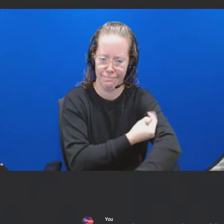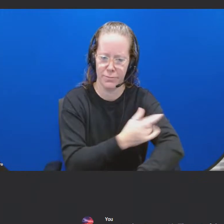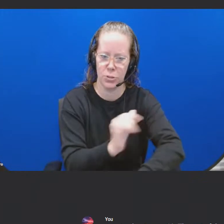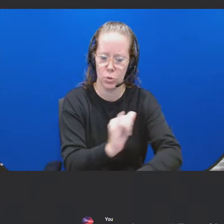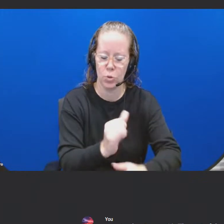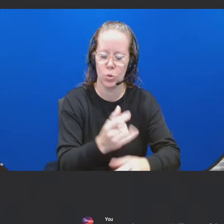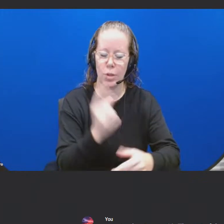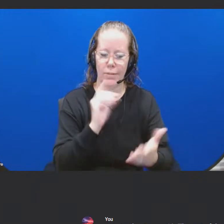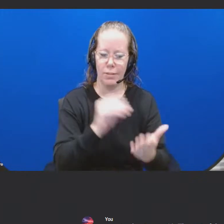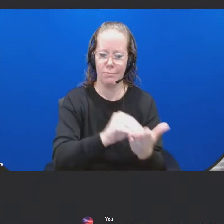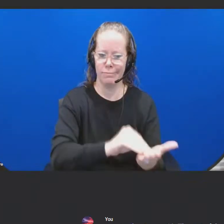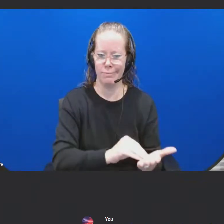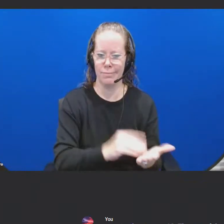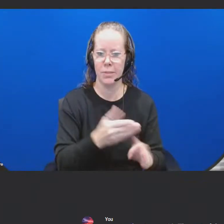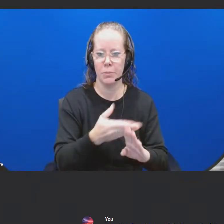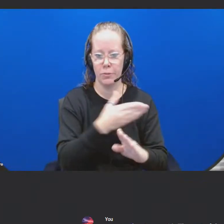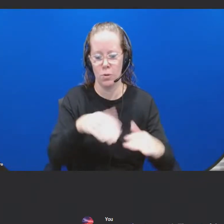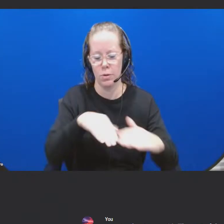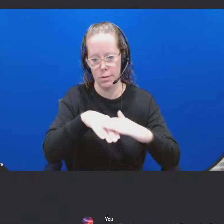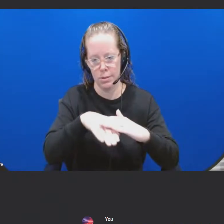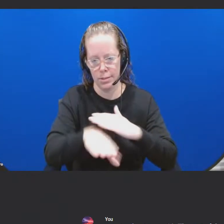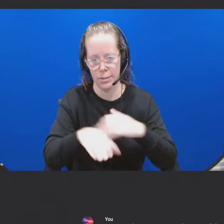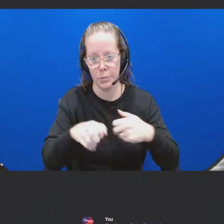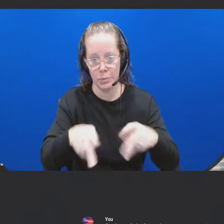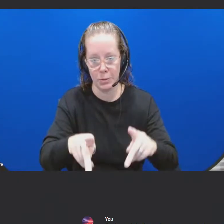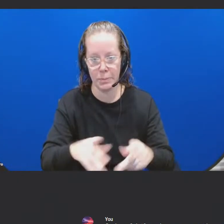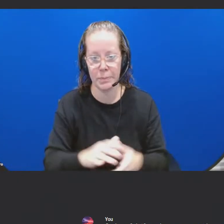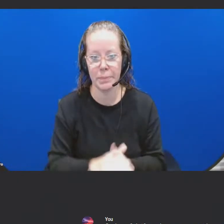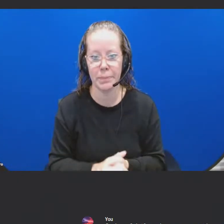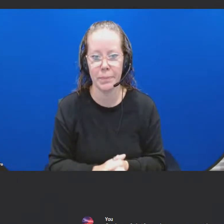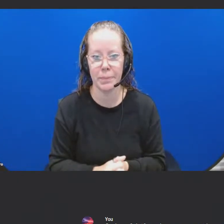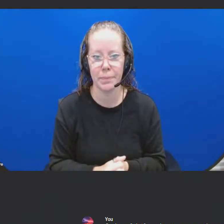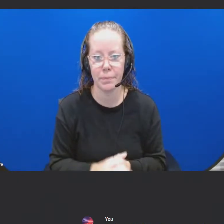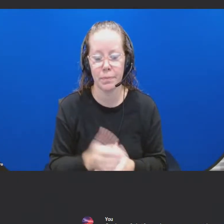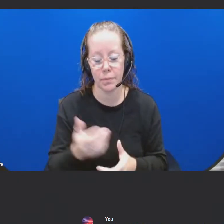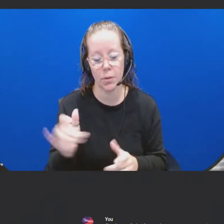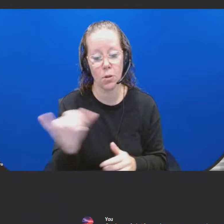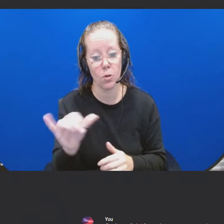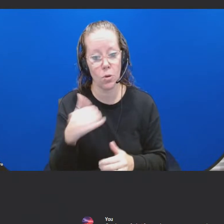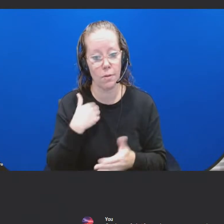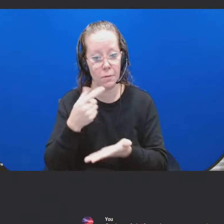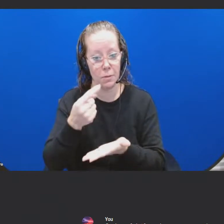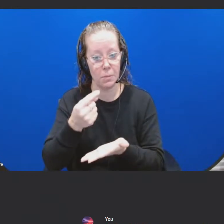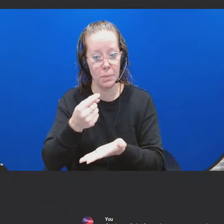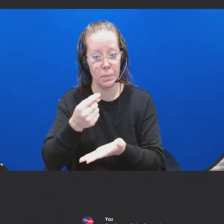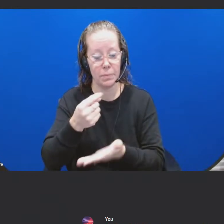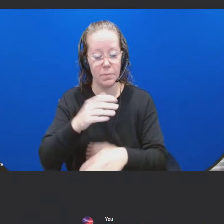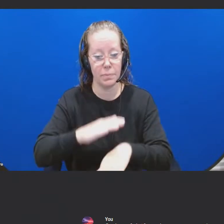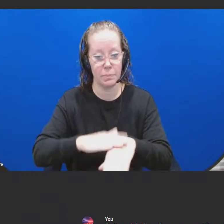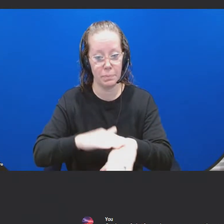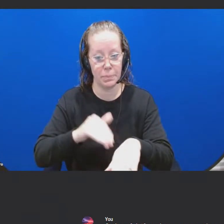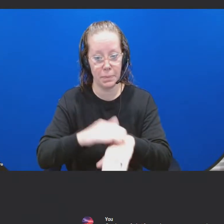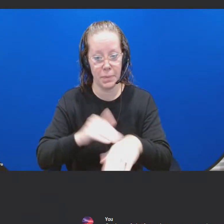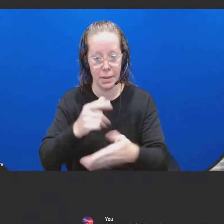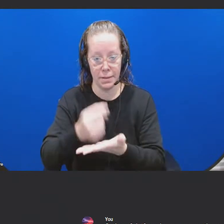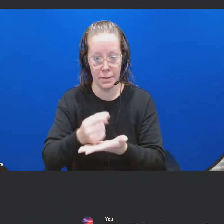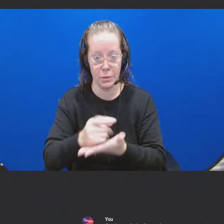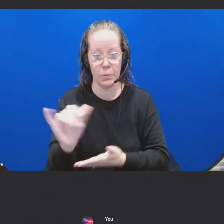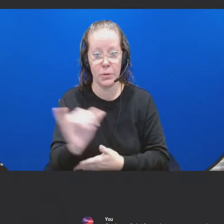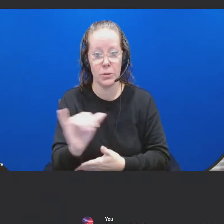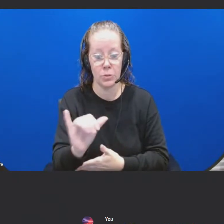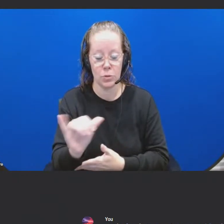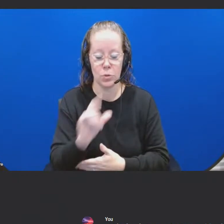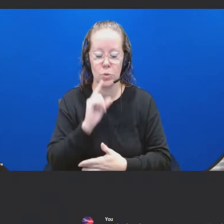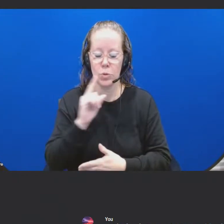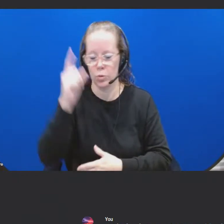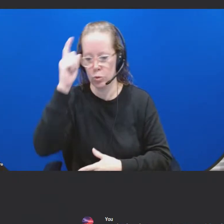documented before you bring your pet into the home. And we have pet therapy going on at the home, which is really the residents really